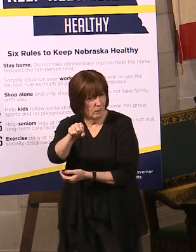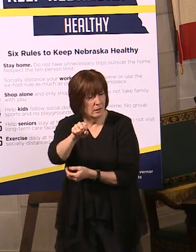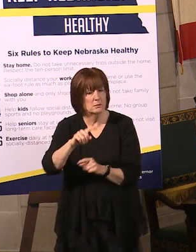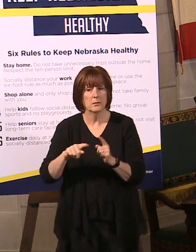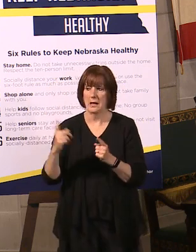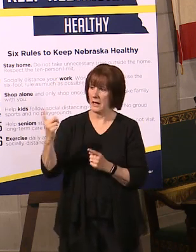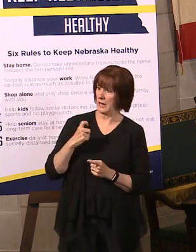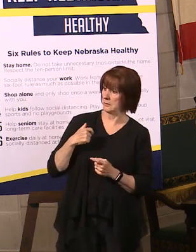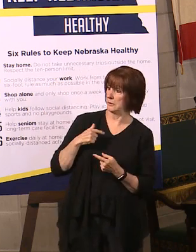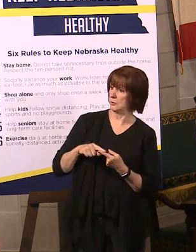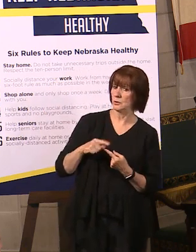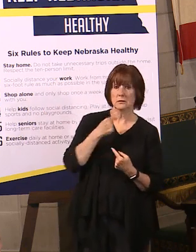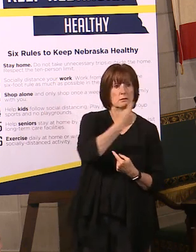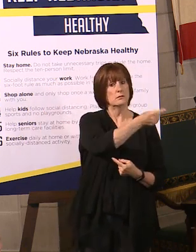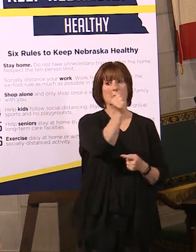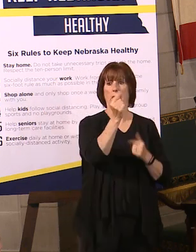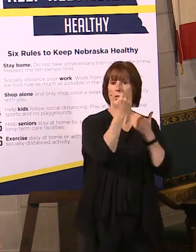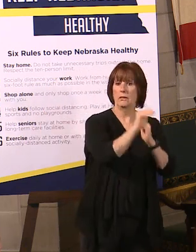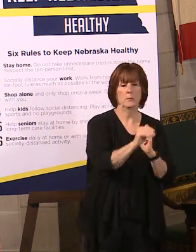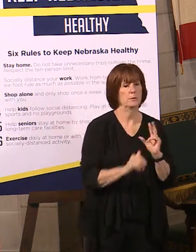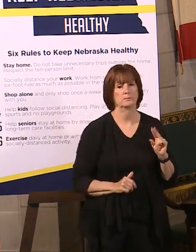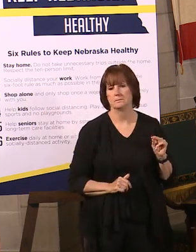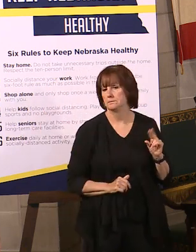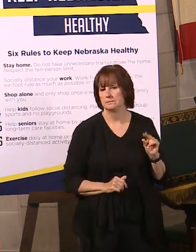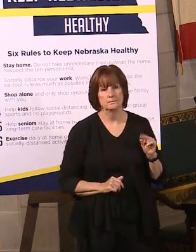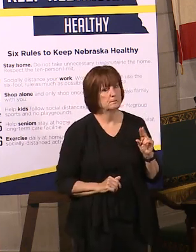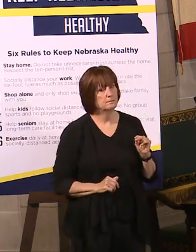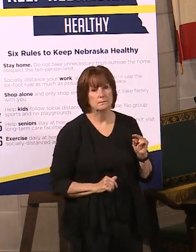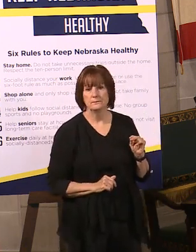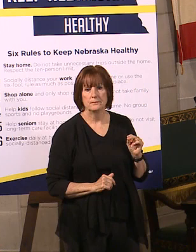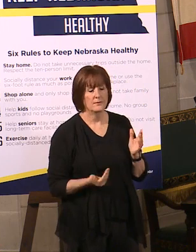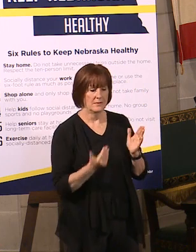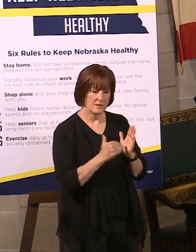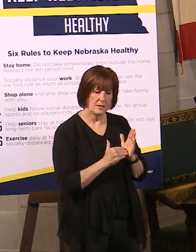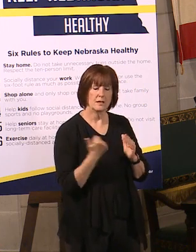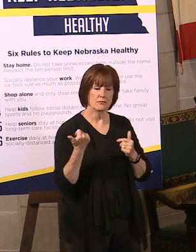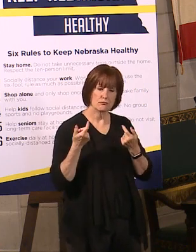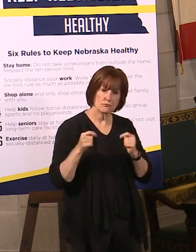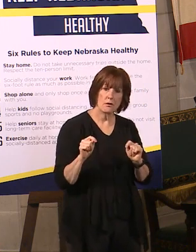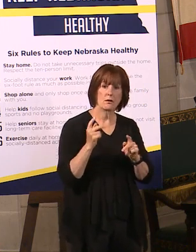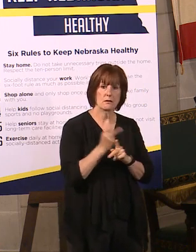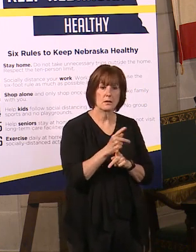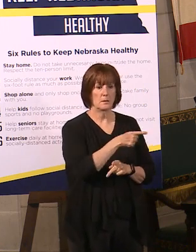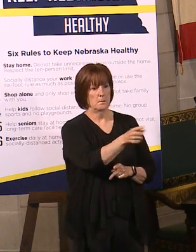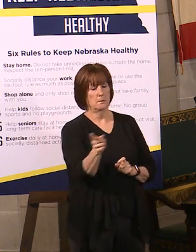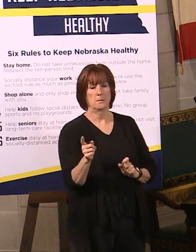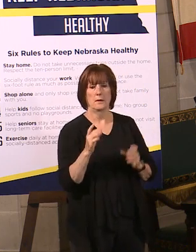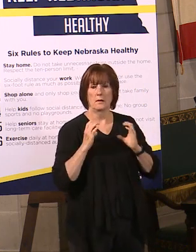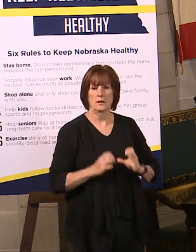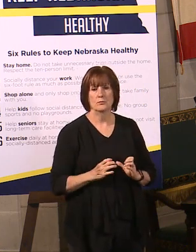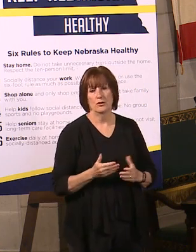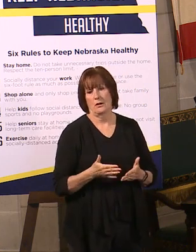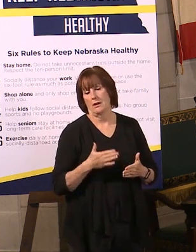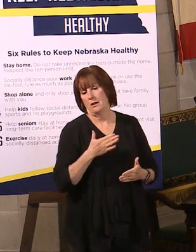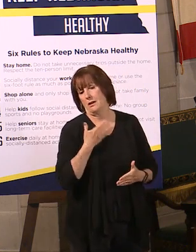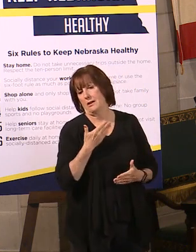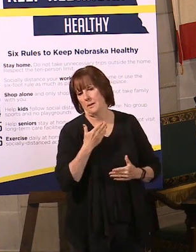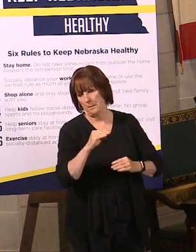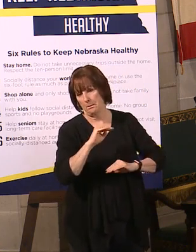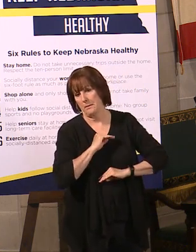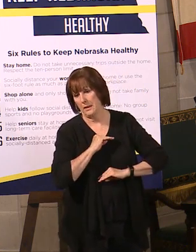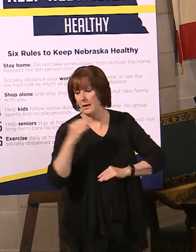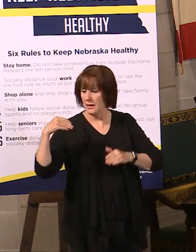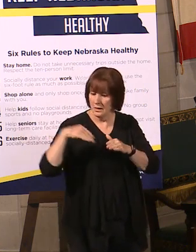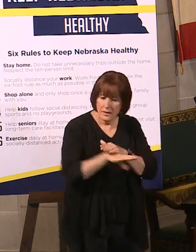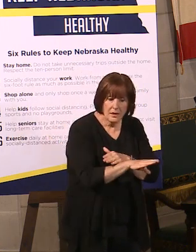tell people to limit how much people buy. I think it really just gets back to what they're doing is trying to keep customer satisfaction so that all their customers coming in will